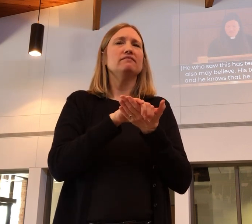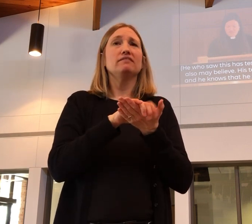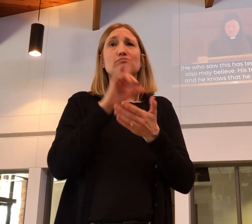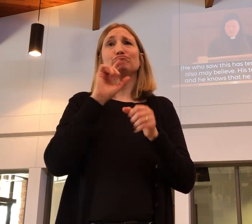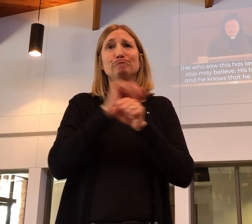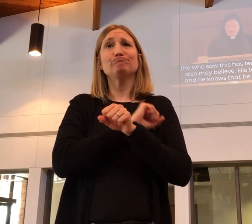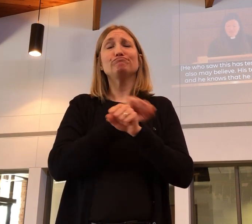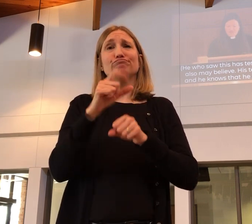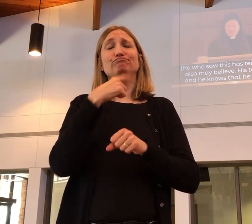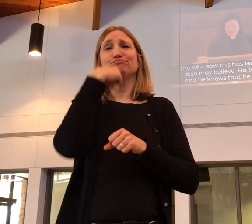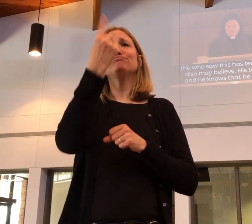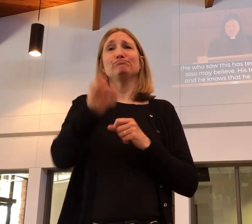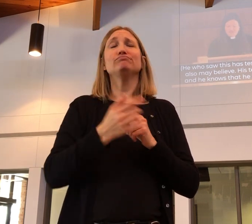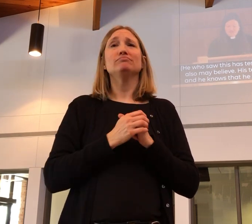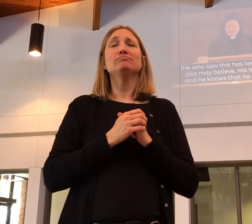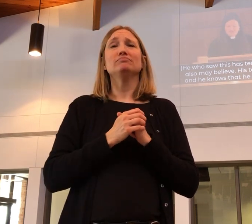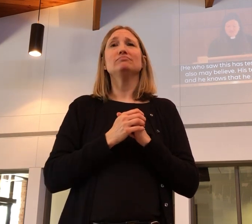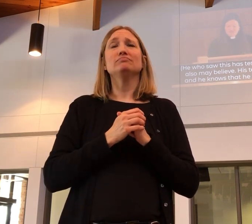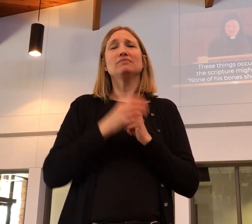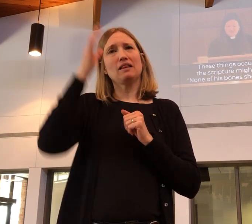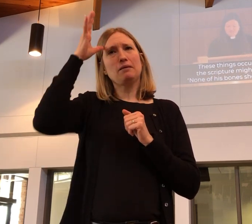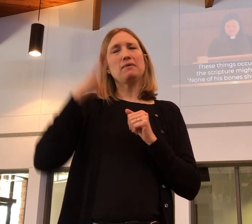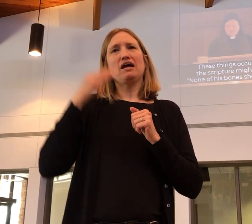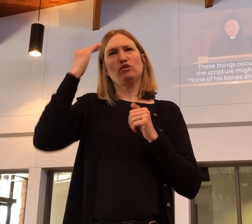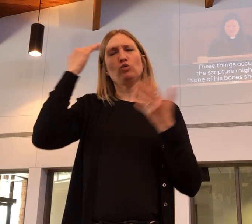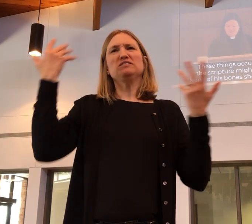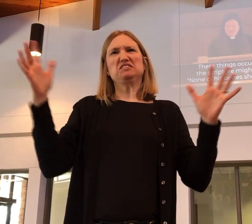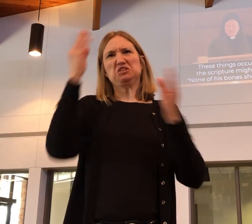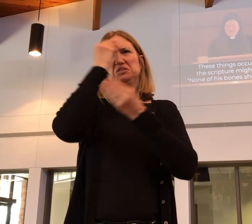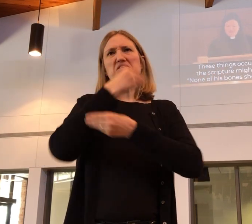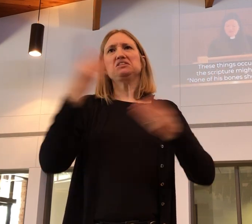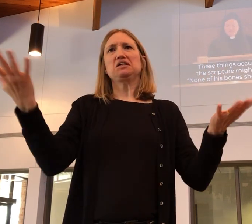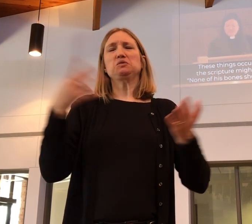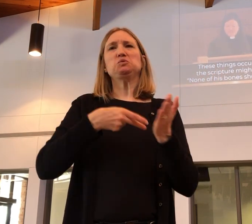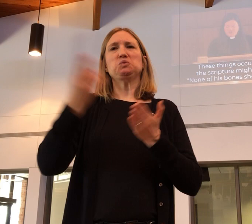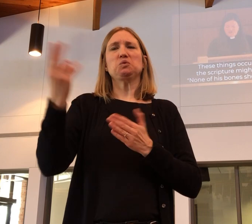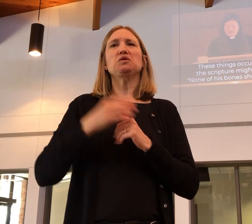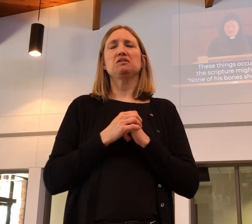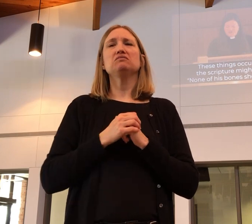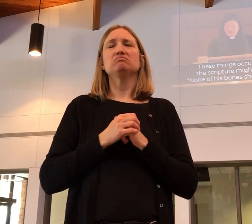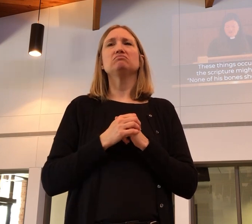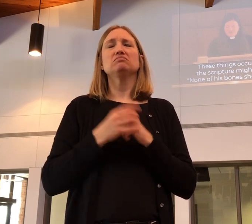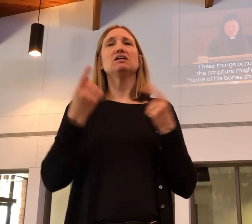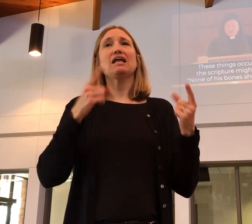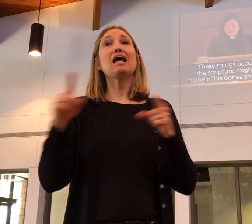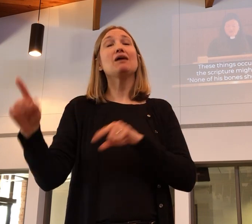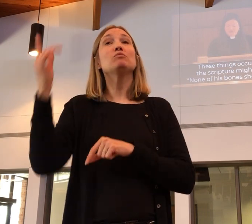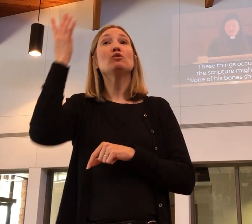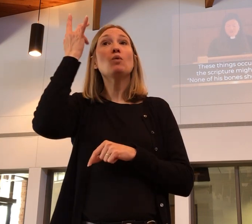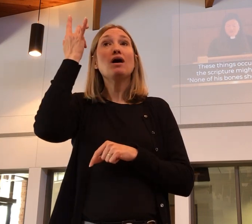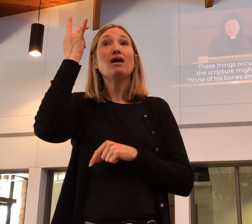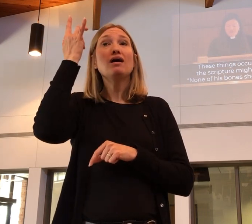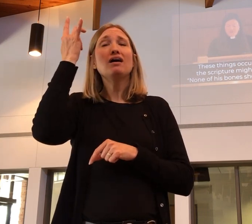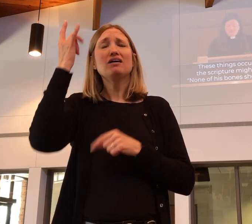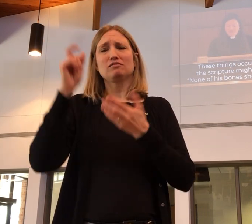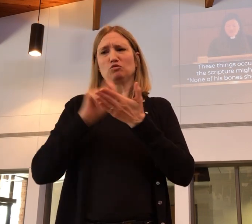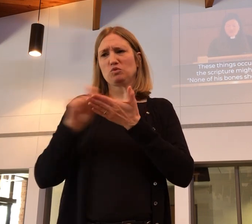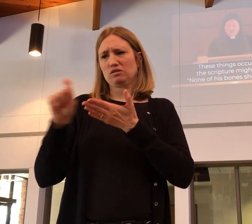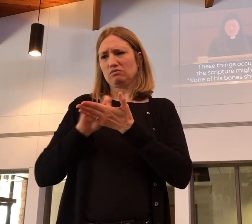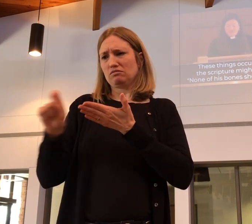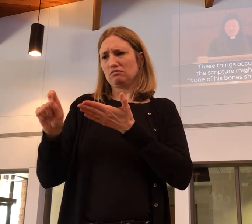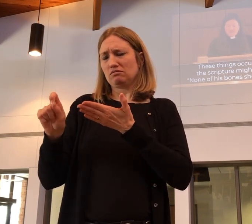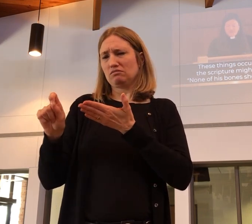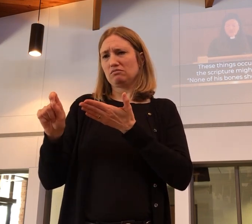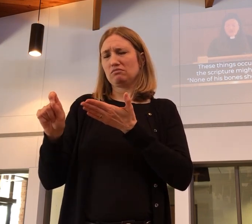true, and he knows that he tells the truth. These things occurred so that the scripture might be